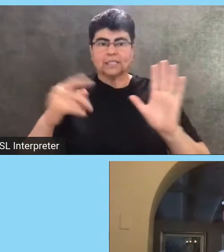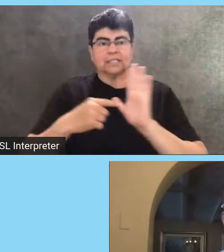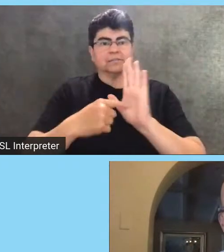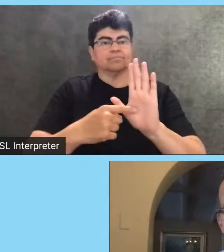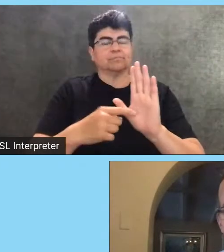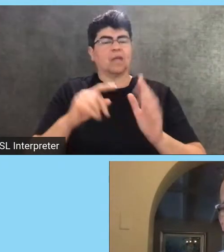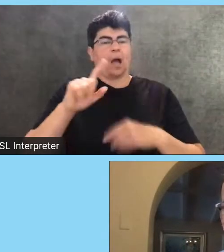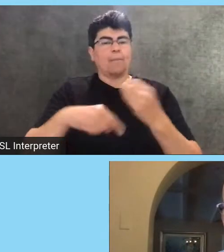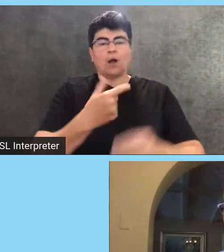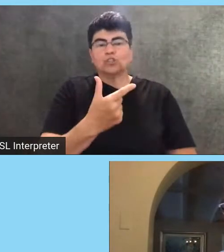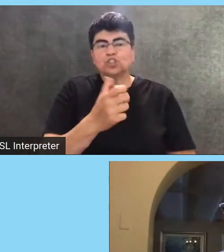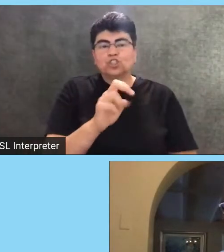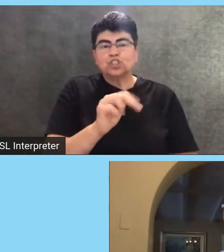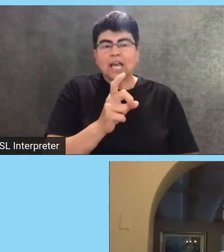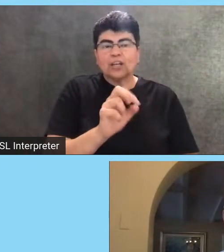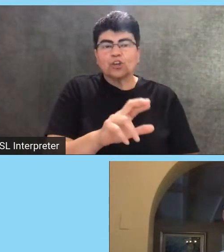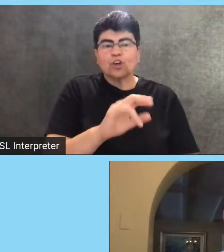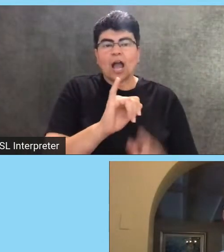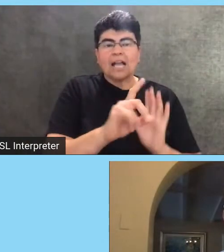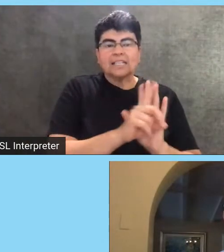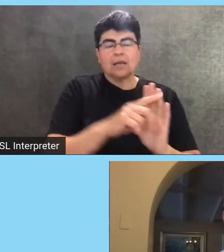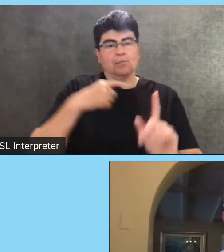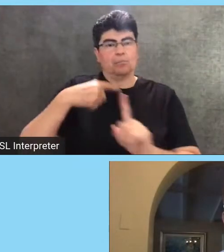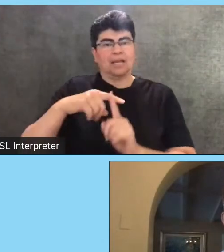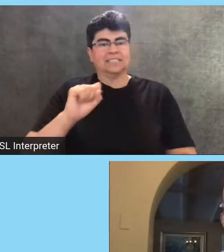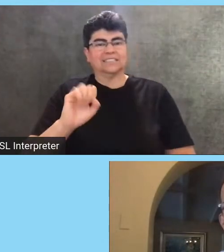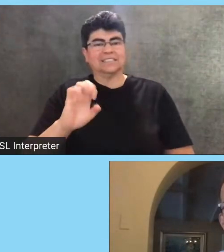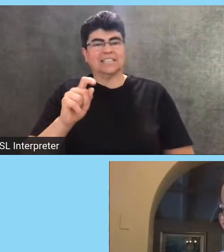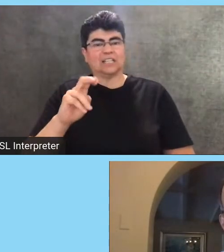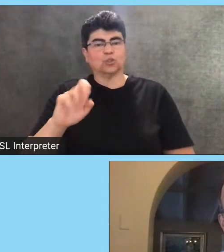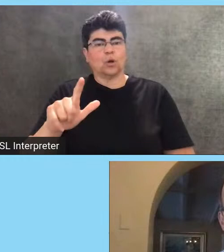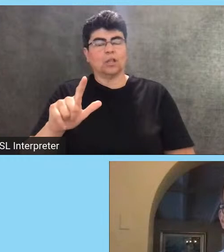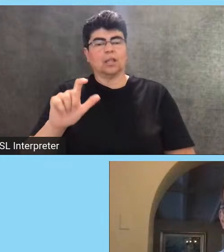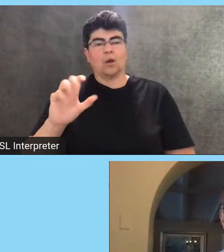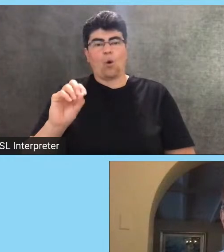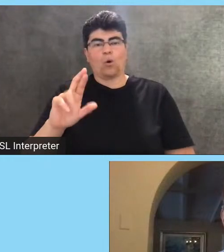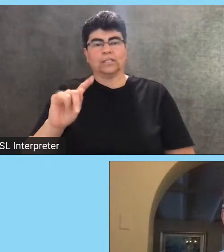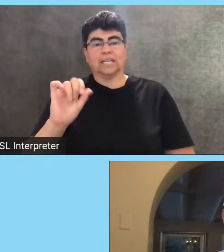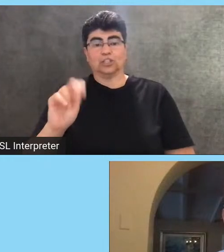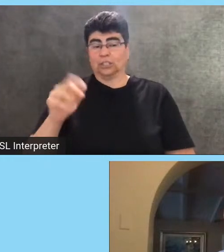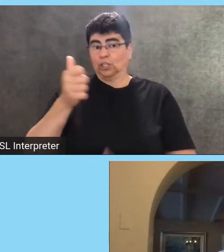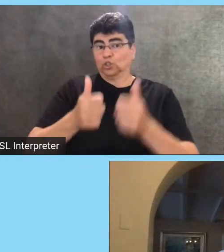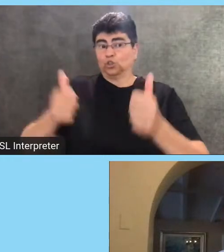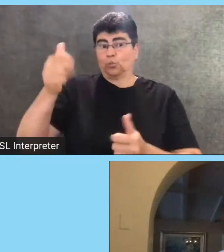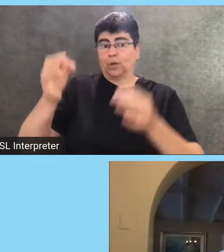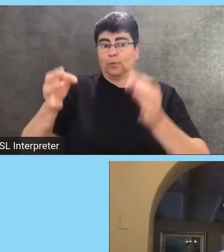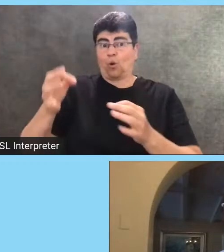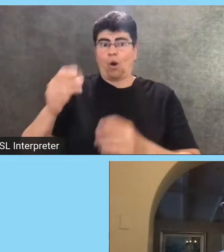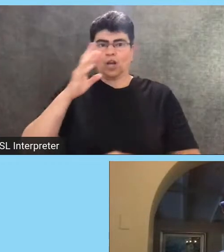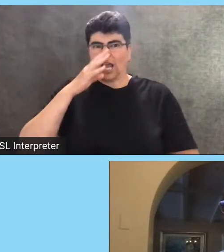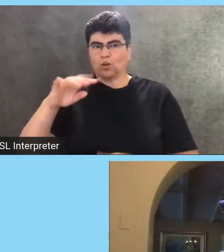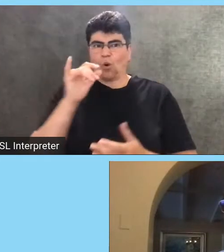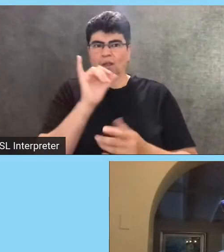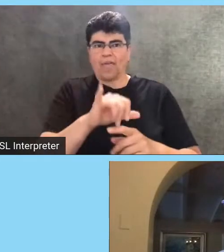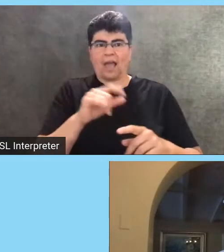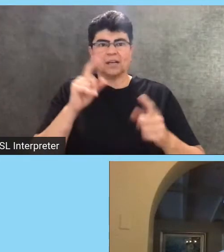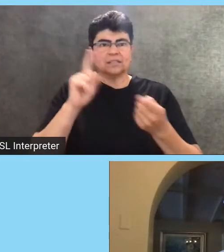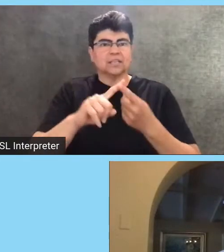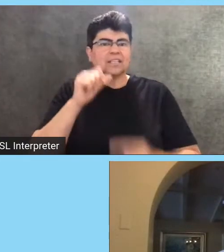gender identity as well as sexual orientation. Gender identity had been ignored at the Supreme Court until yesterday. All